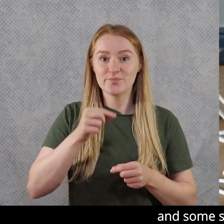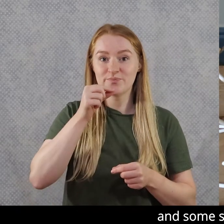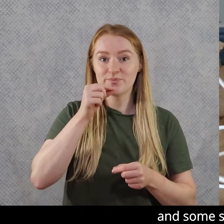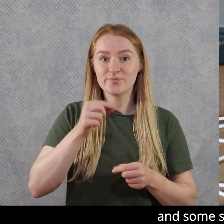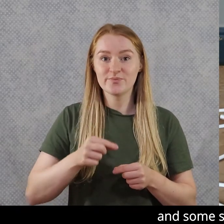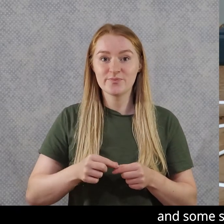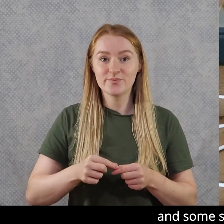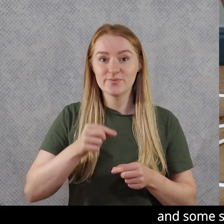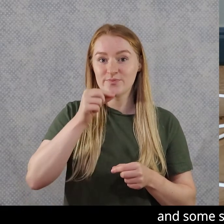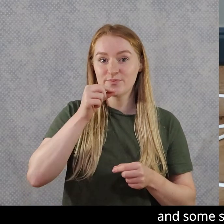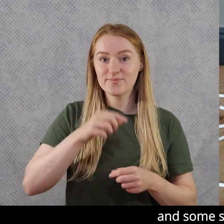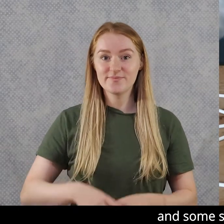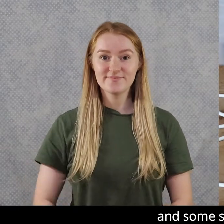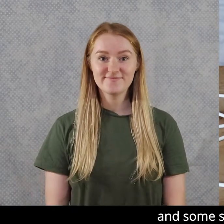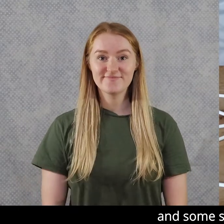straws.